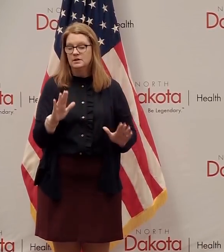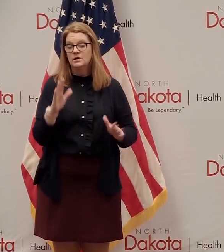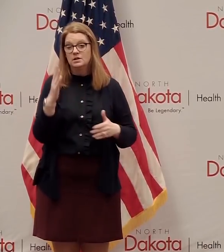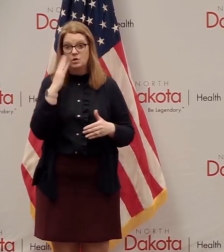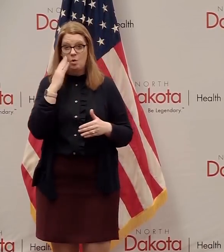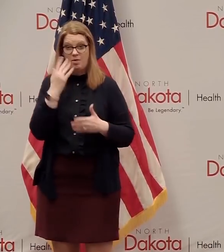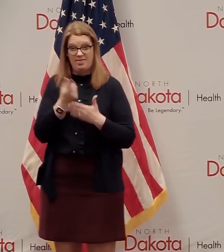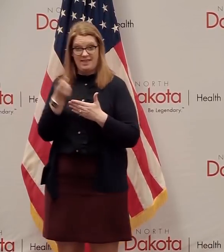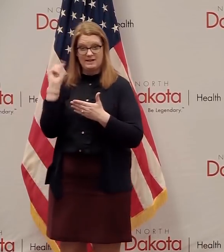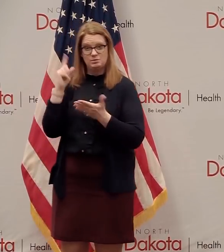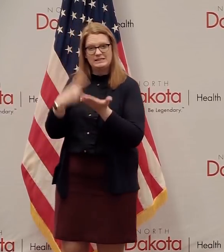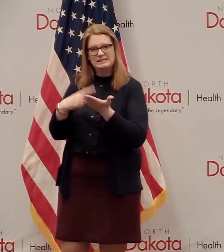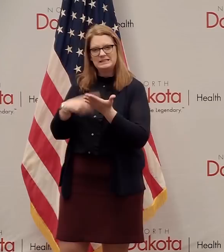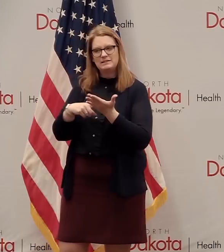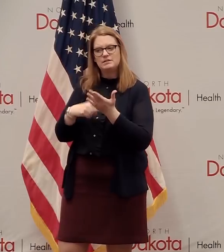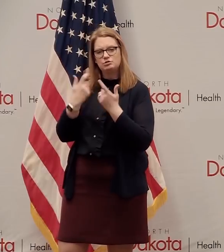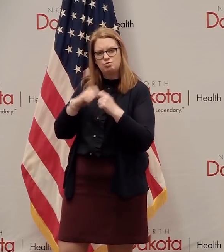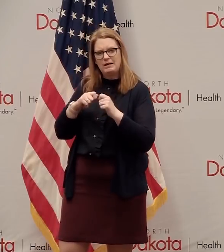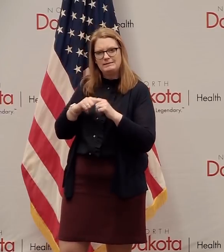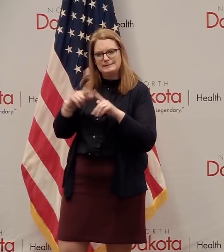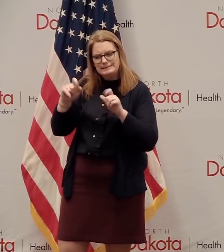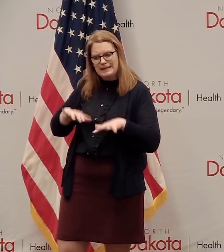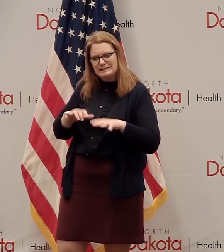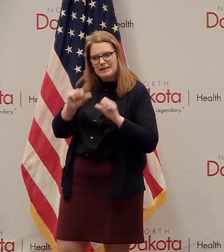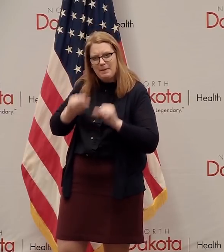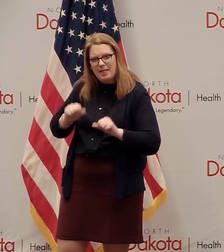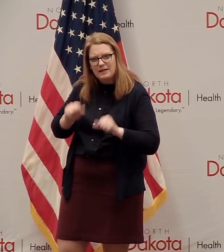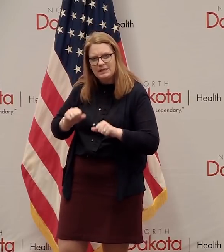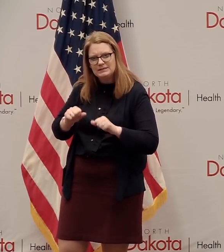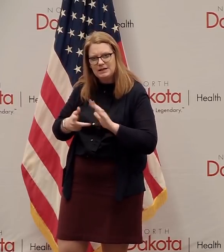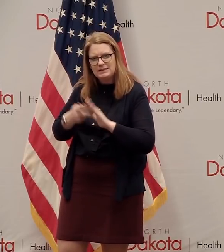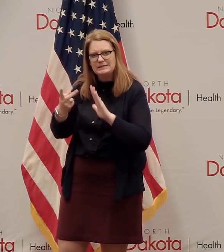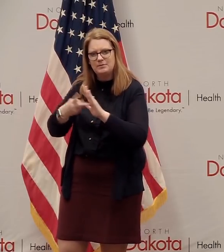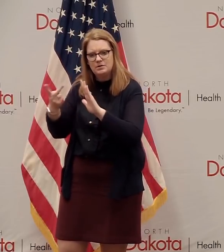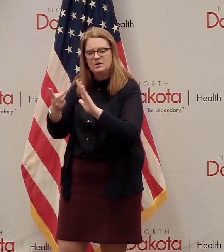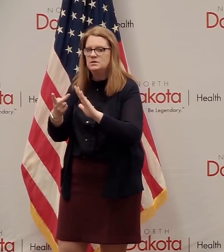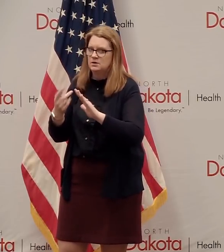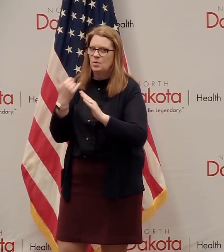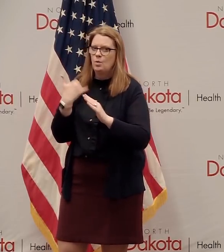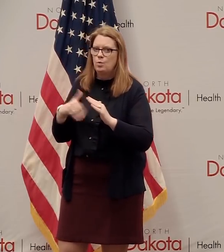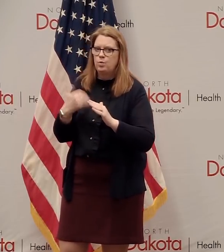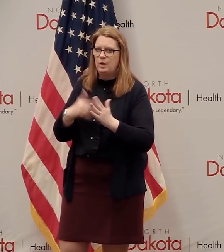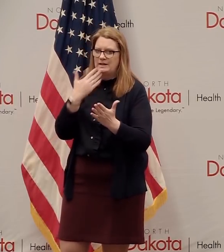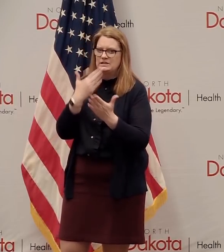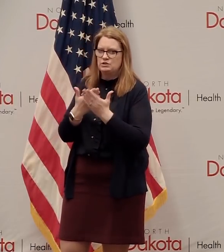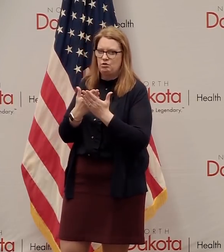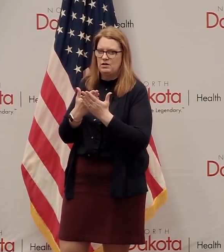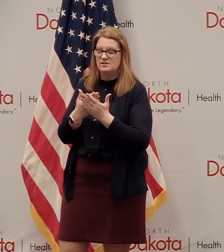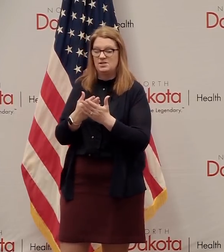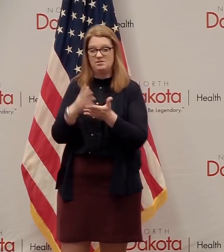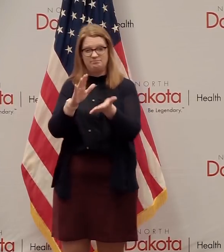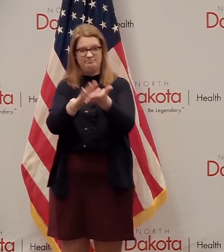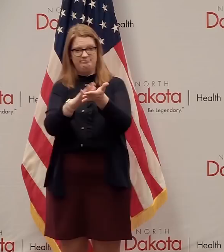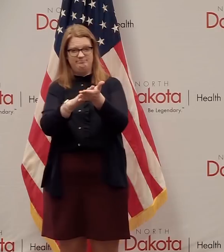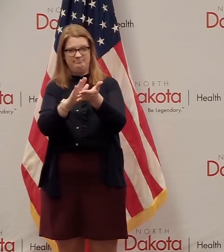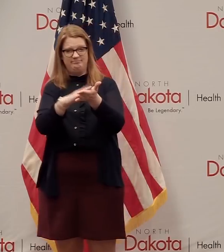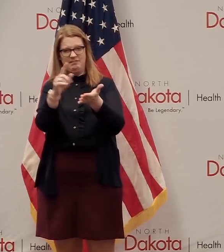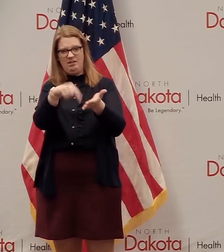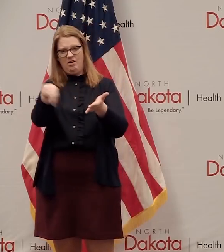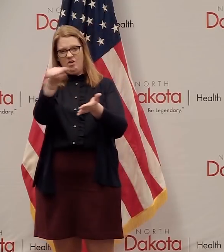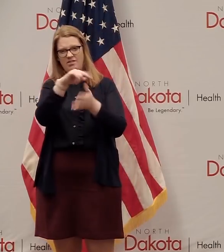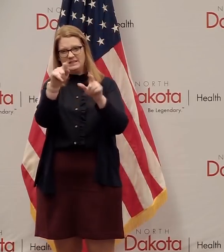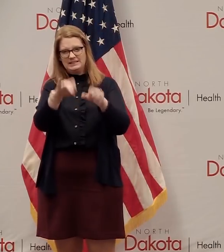week that we're working on doubling our testing capacity, and this is progress in the right direction. So shout out to all the people at all the